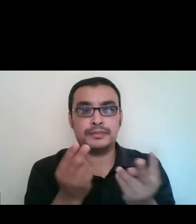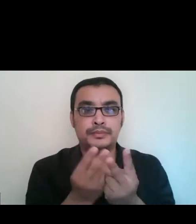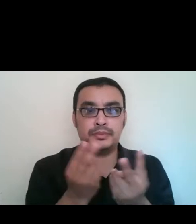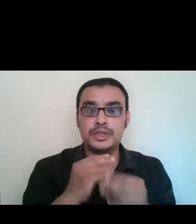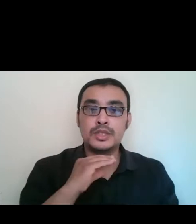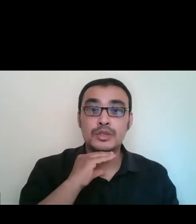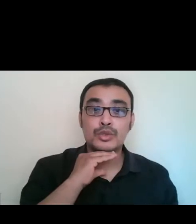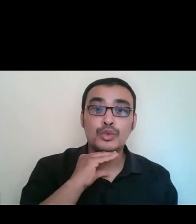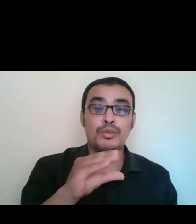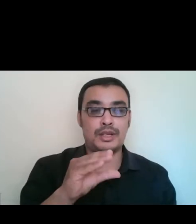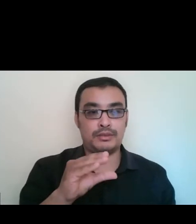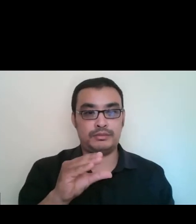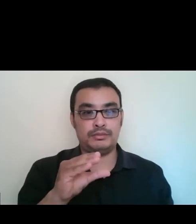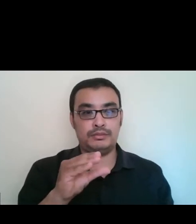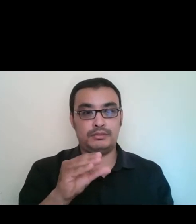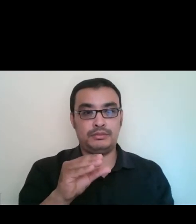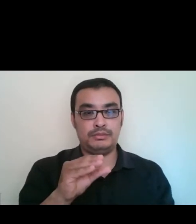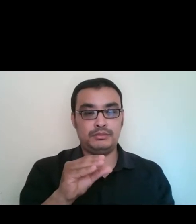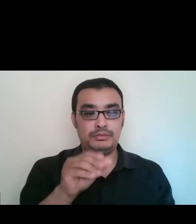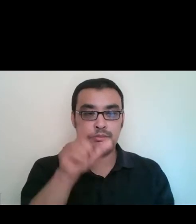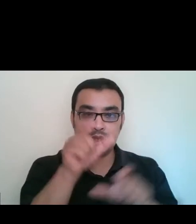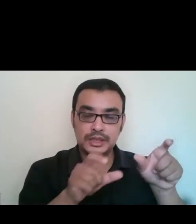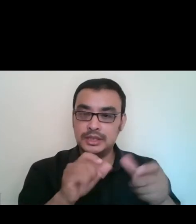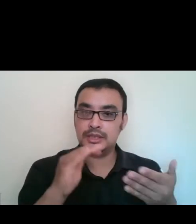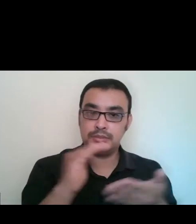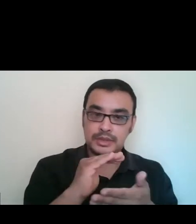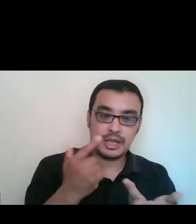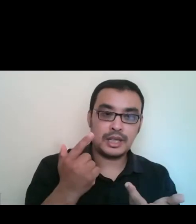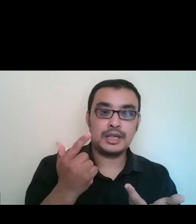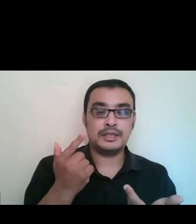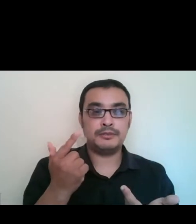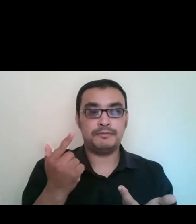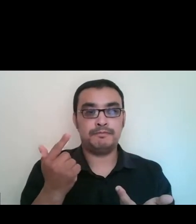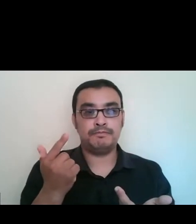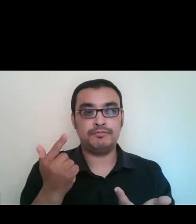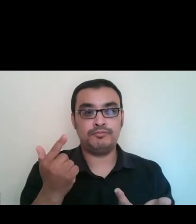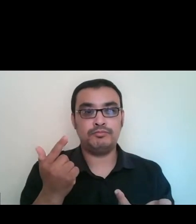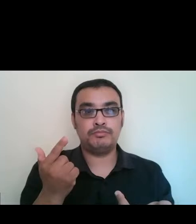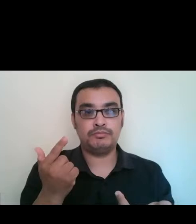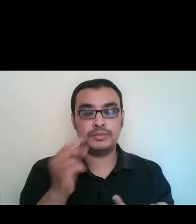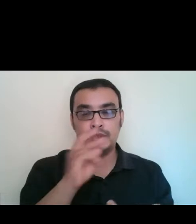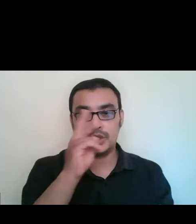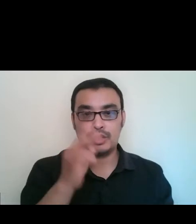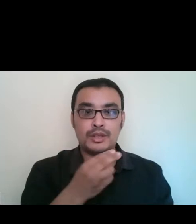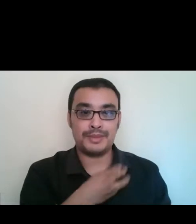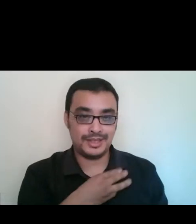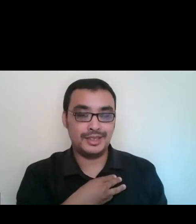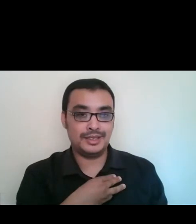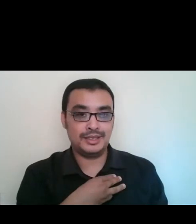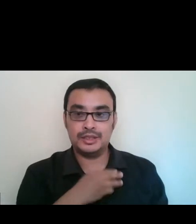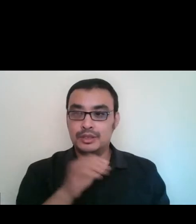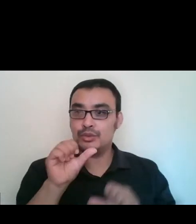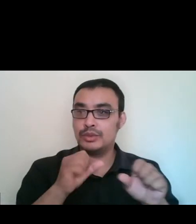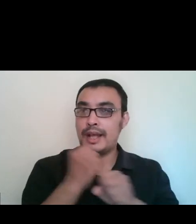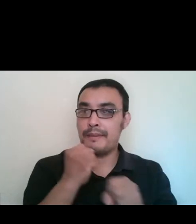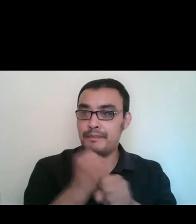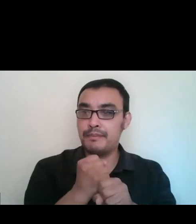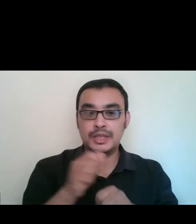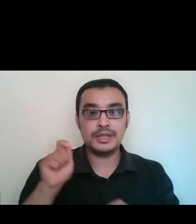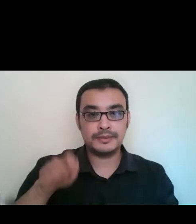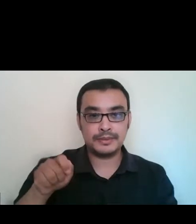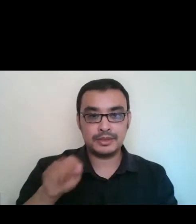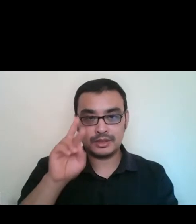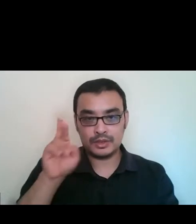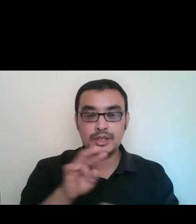young people, children, and people who are working for justice and